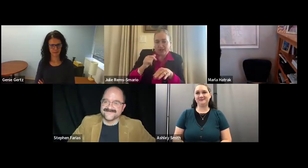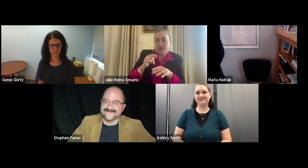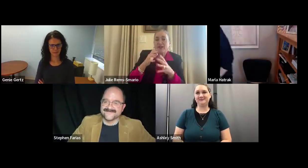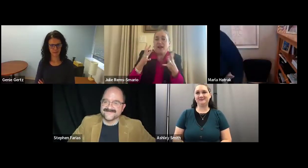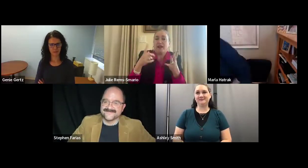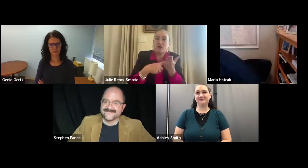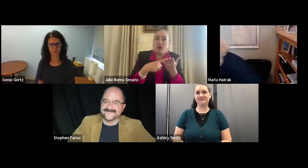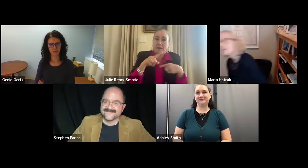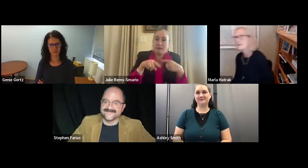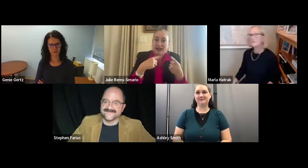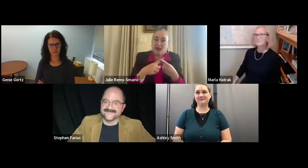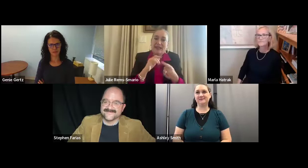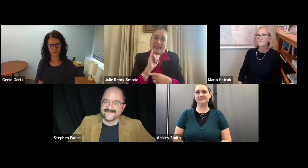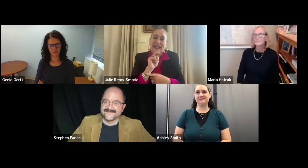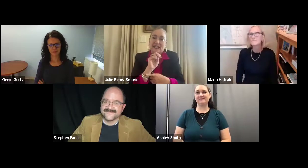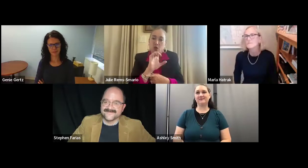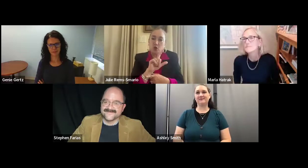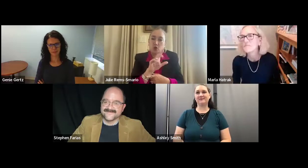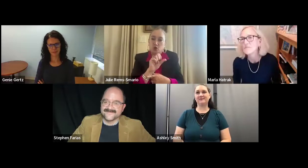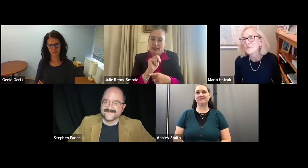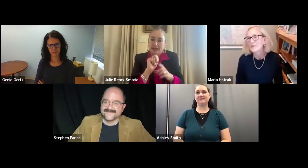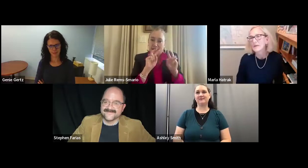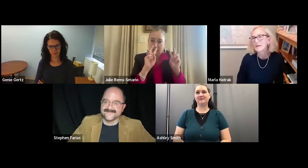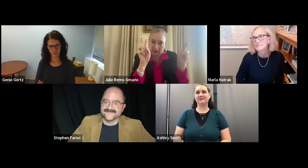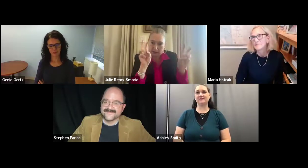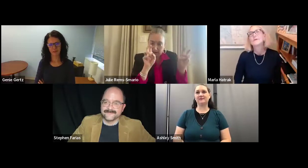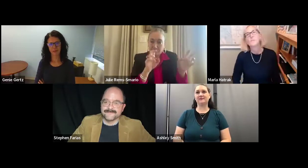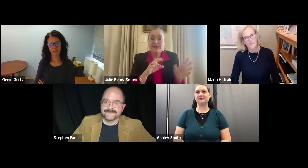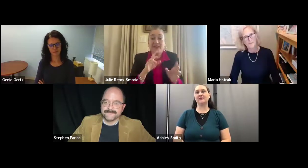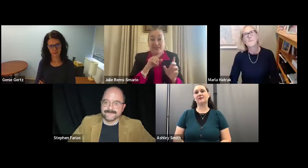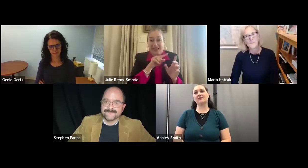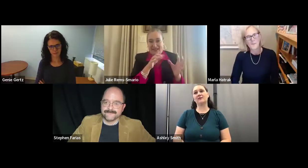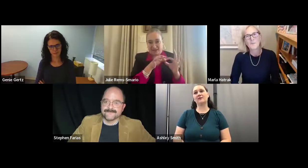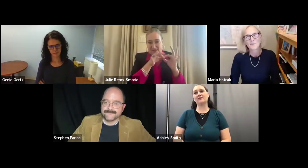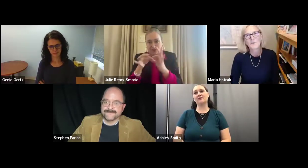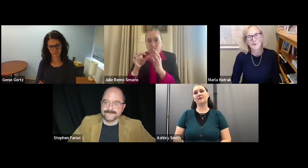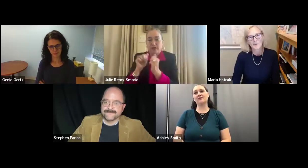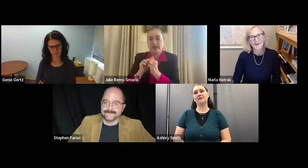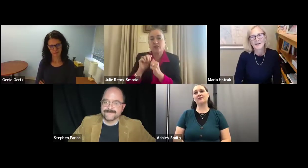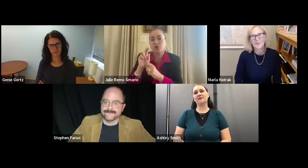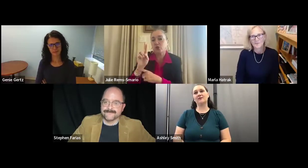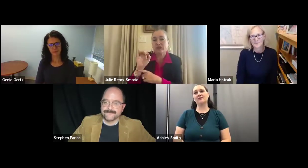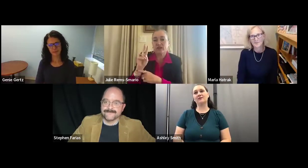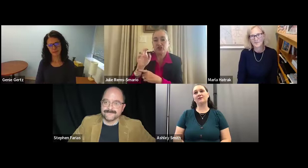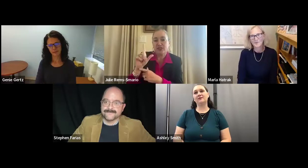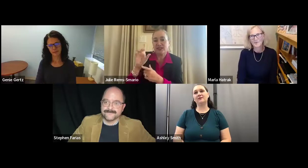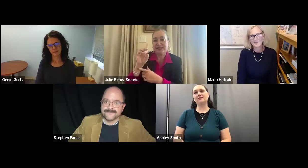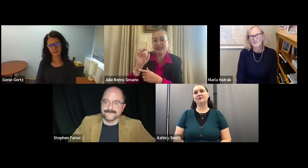As I mentioned earlier, there has been a lot of discussion about the topic of inclusion, and that can be